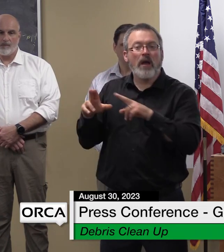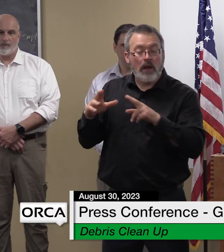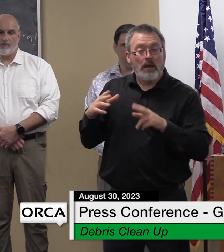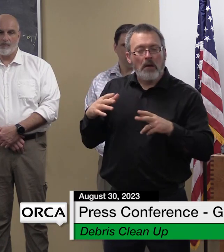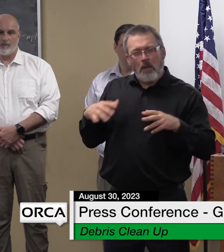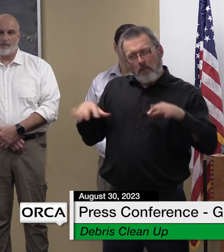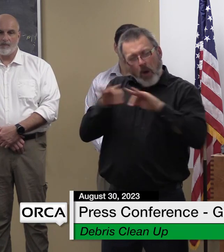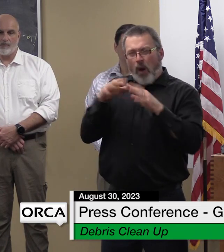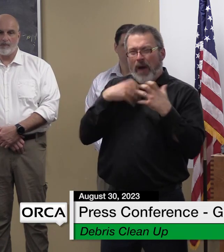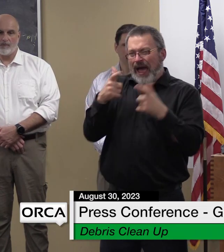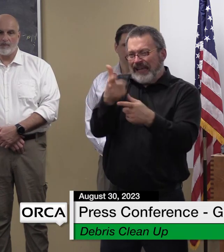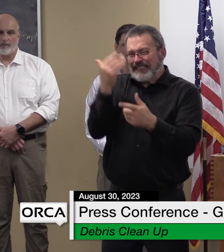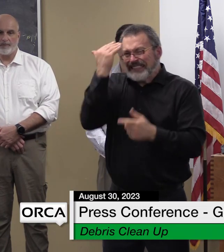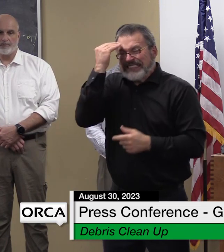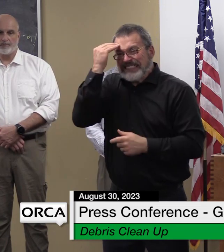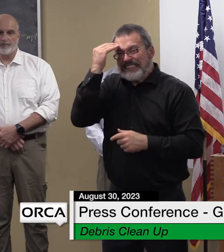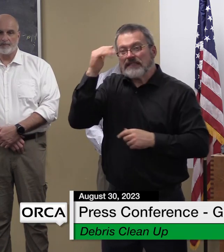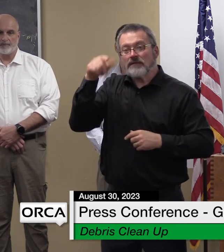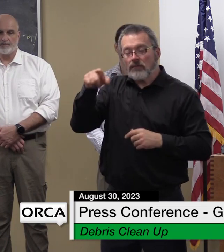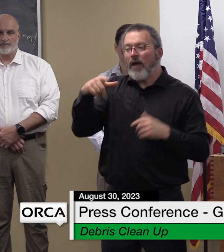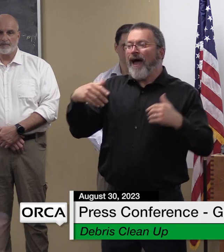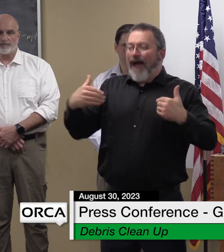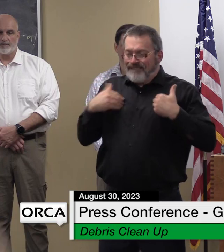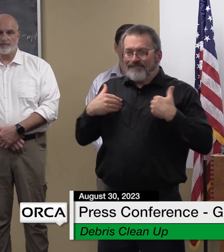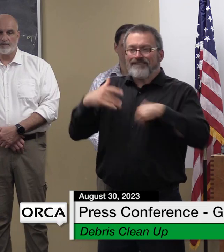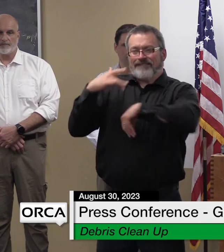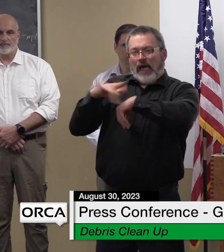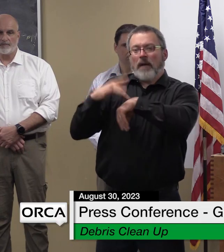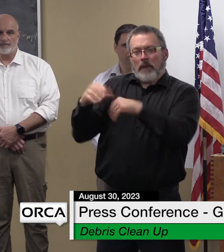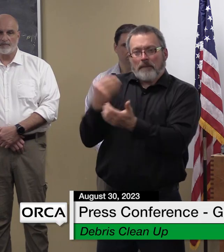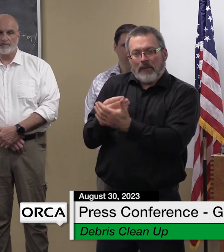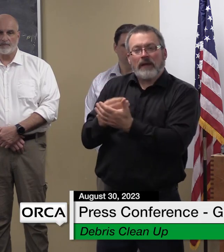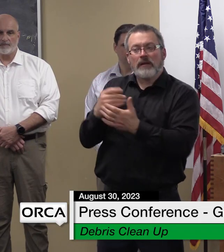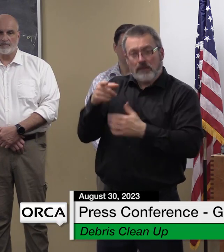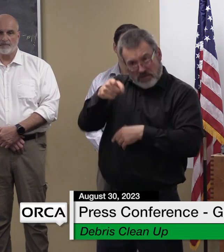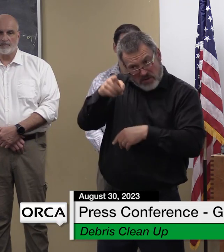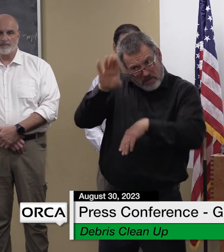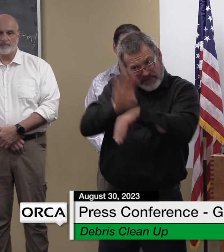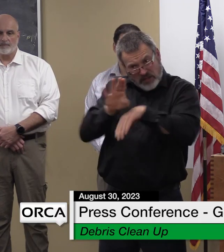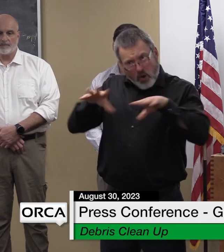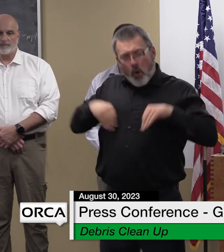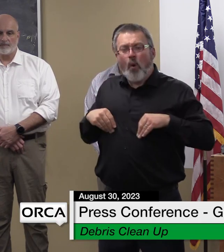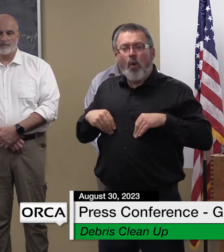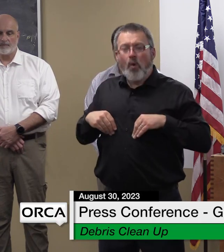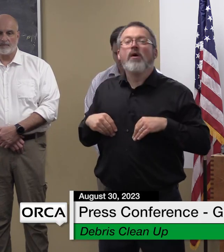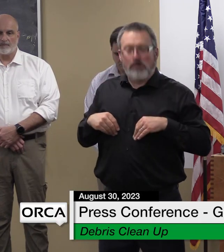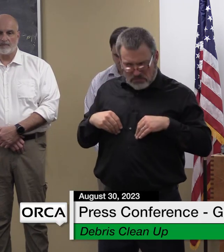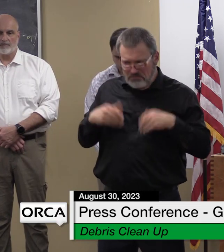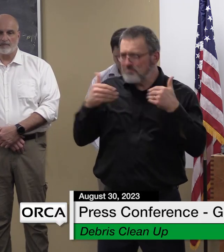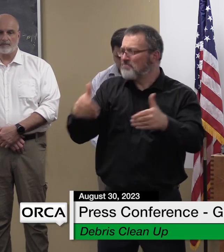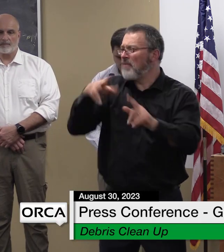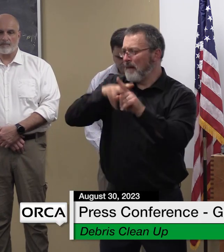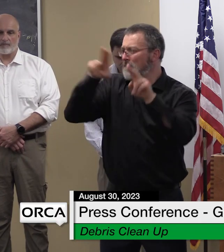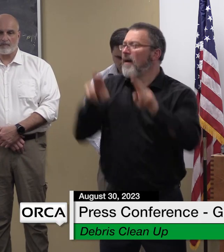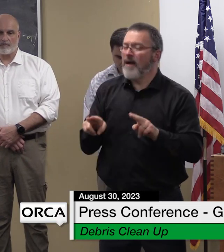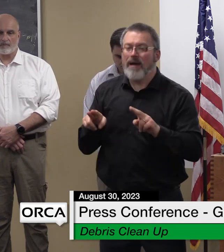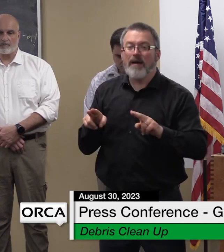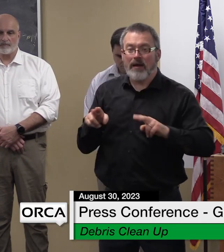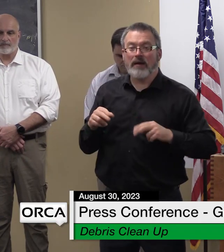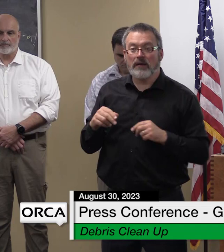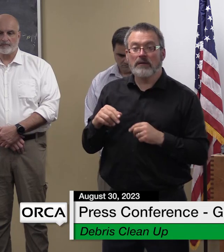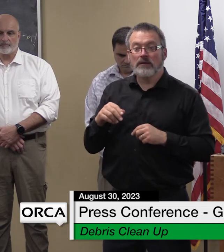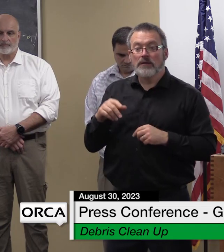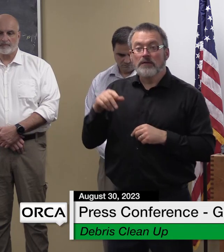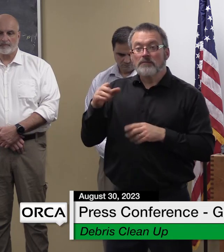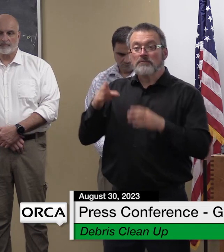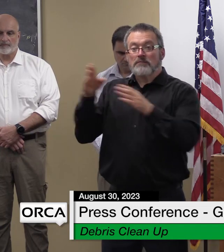technical assistance resources available to businesses to help them with their application process, and those can be found at